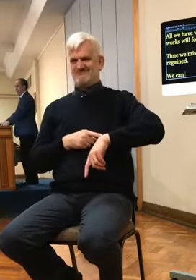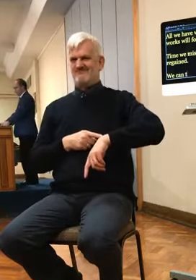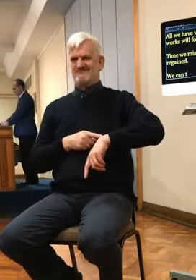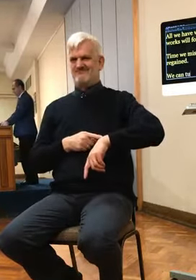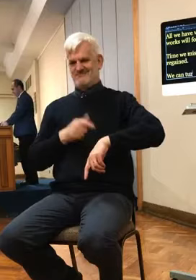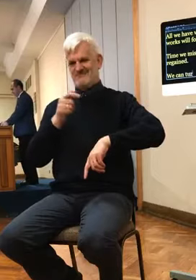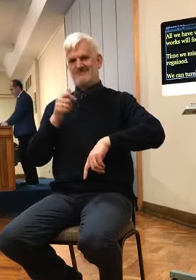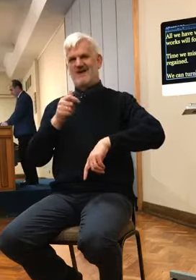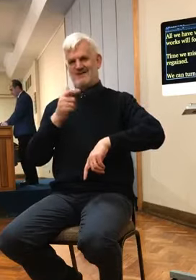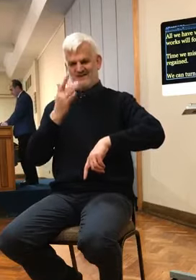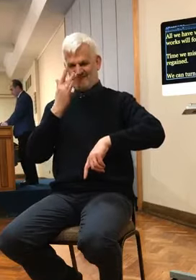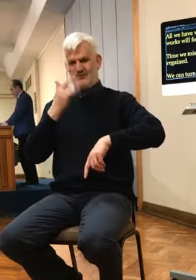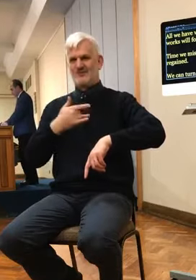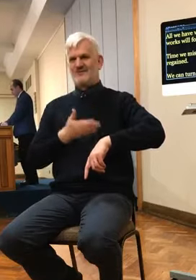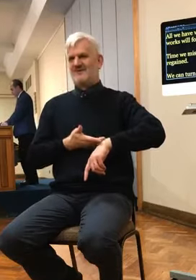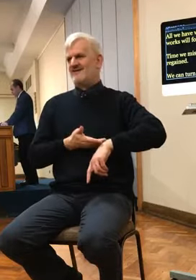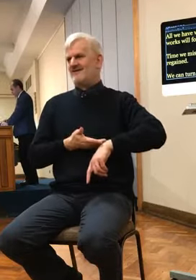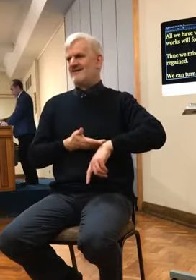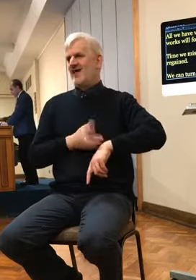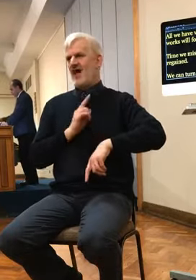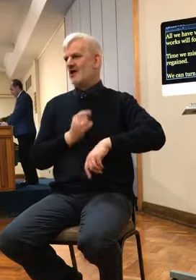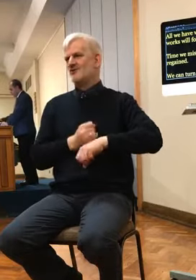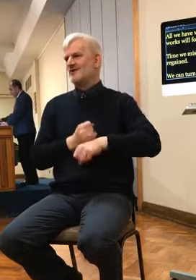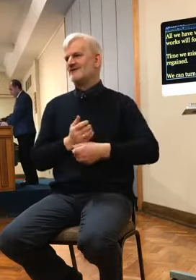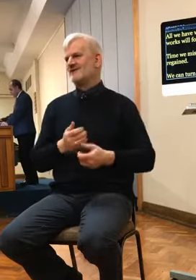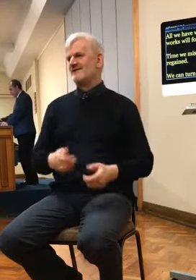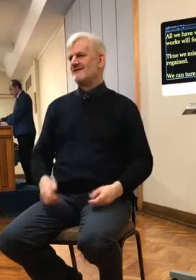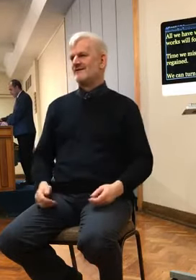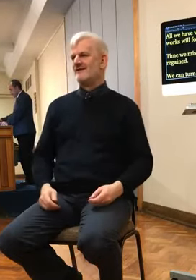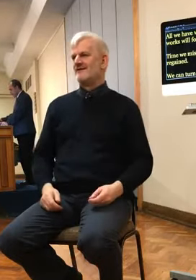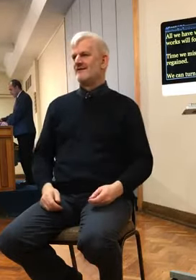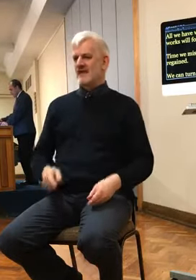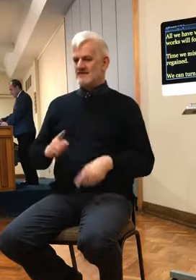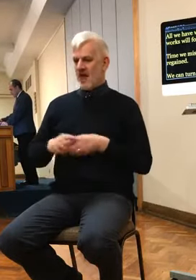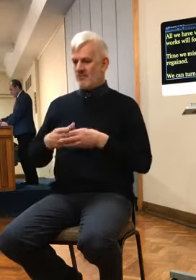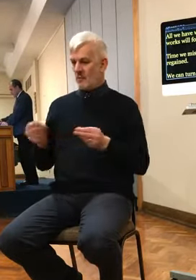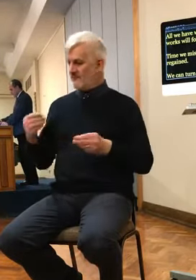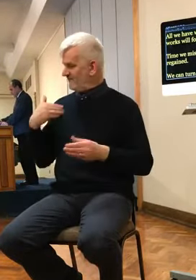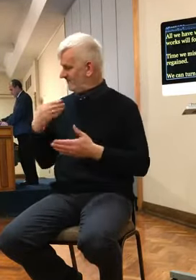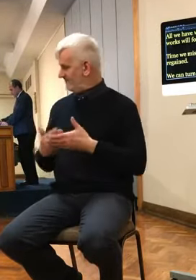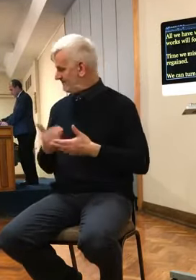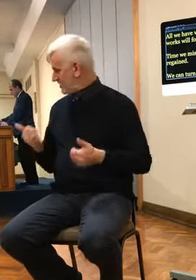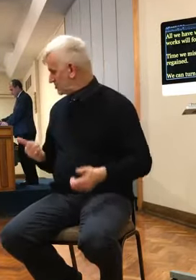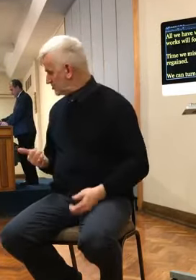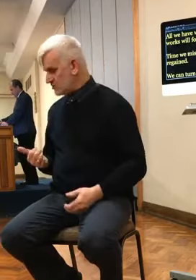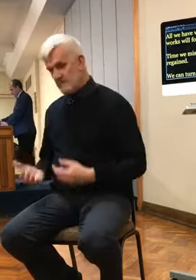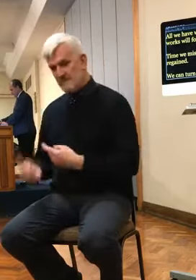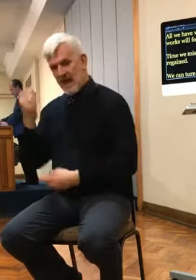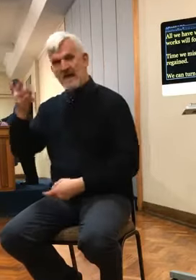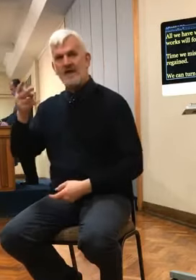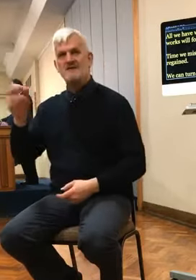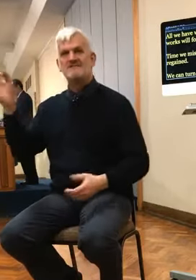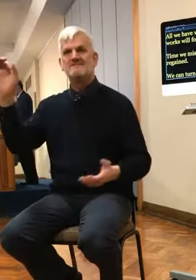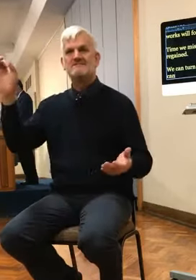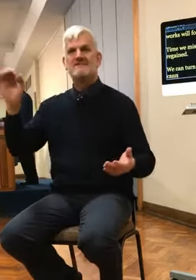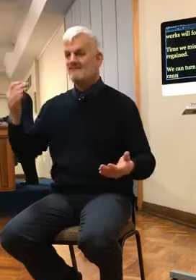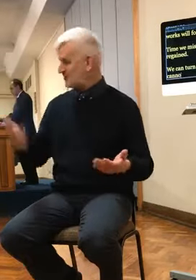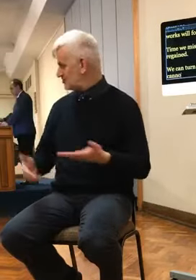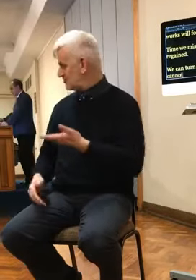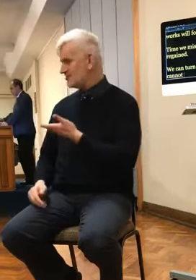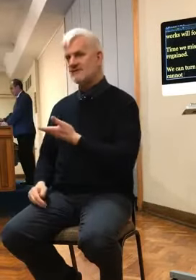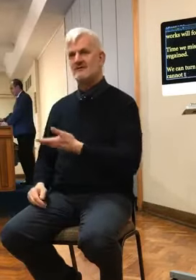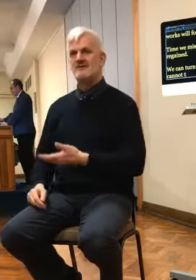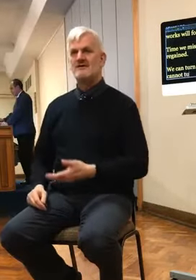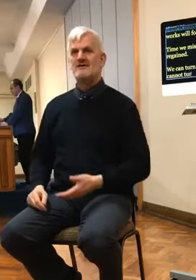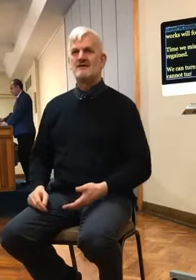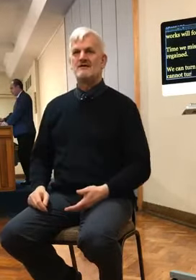gone, and it is gone forever. And no time for God. Oh, what a fool, the person who says he has